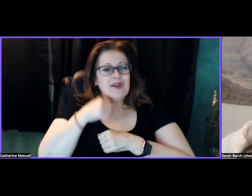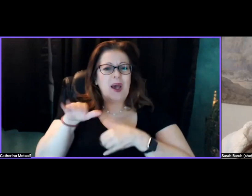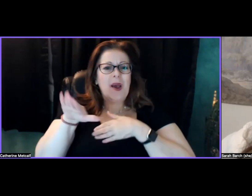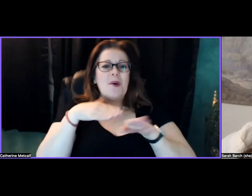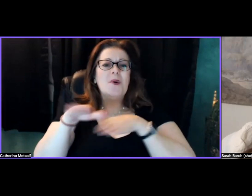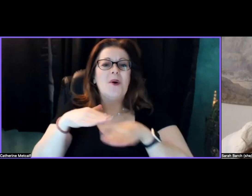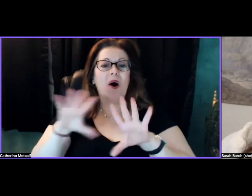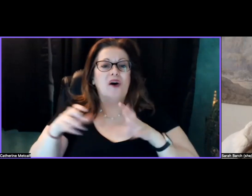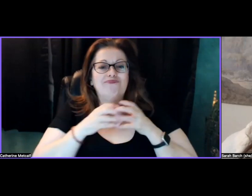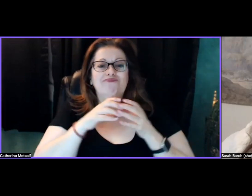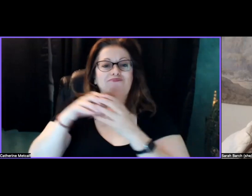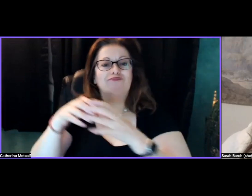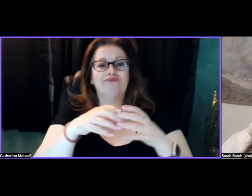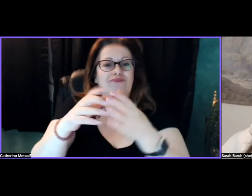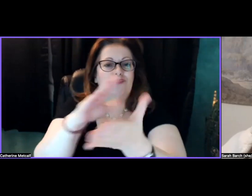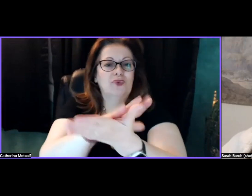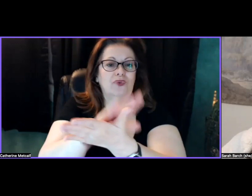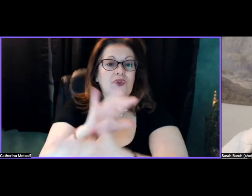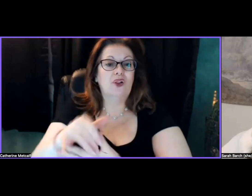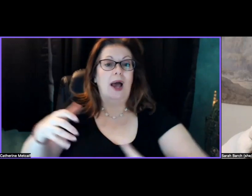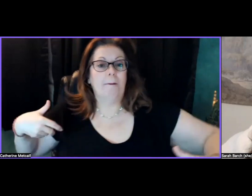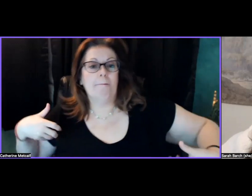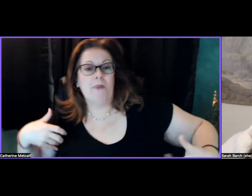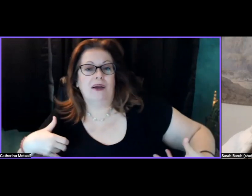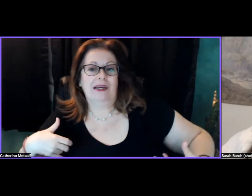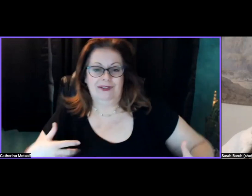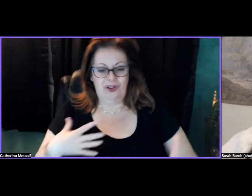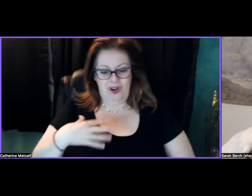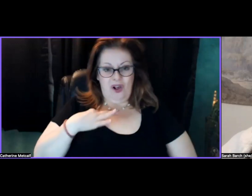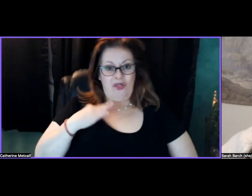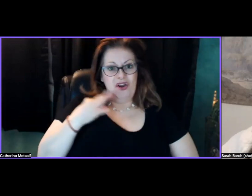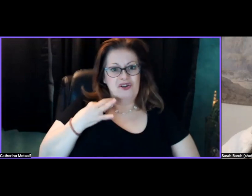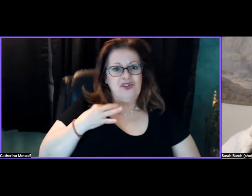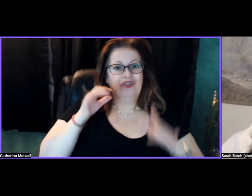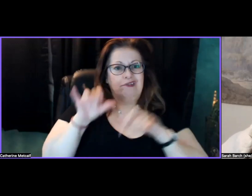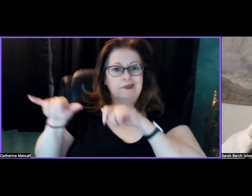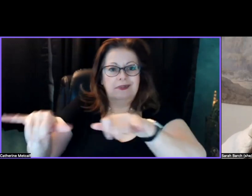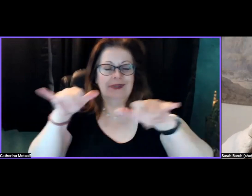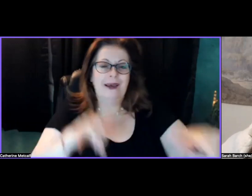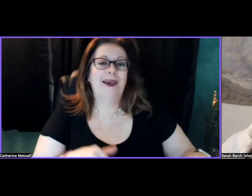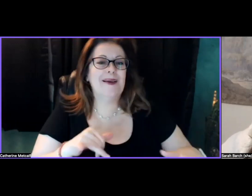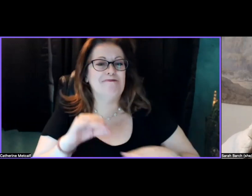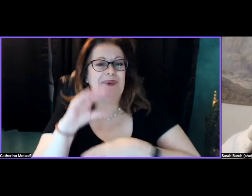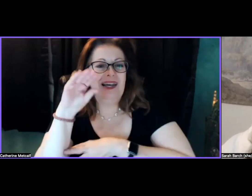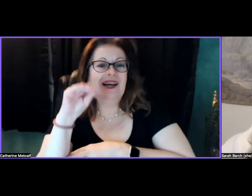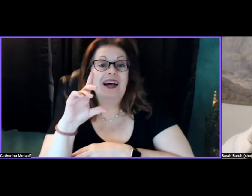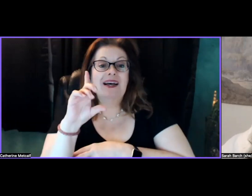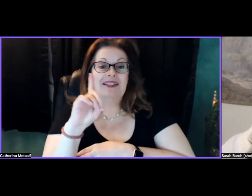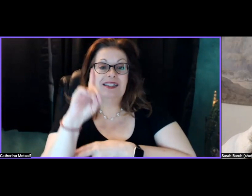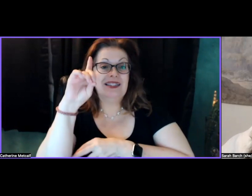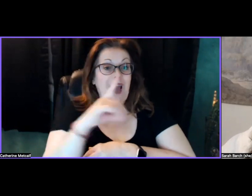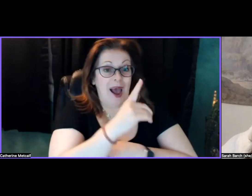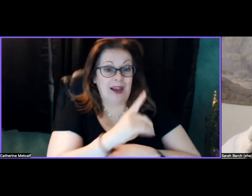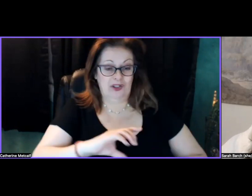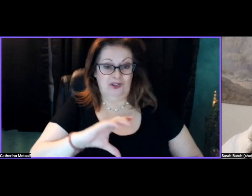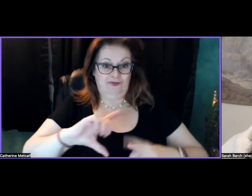of hyenas, wearing all the same shirt with a dinosaur on the front and carrying toy guns at